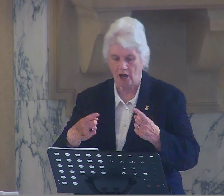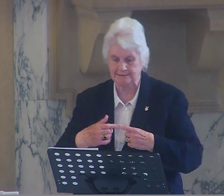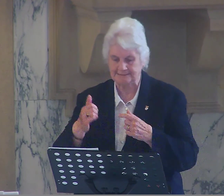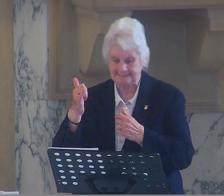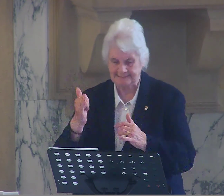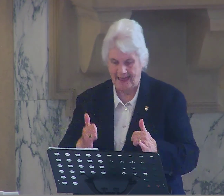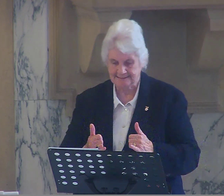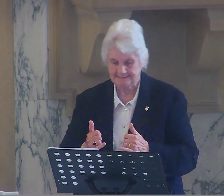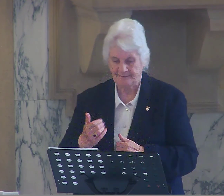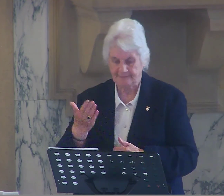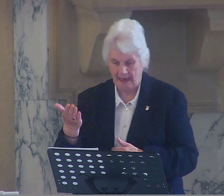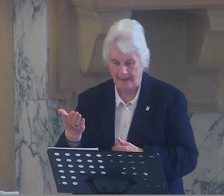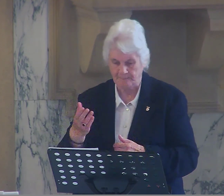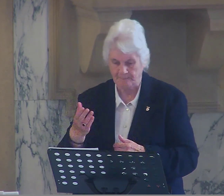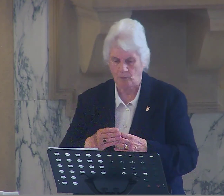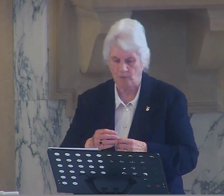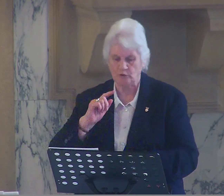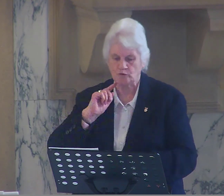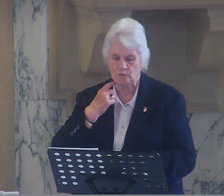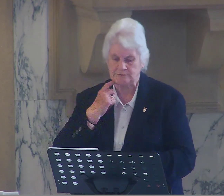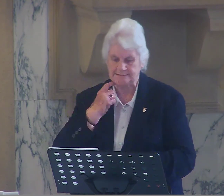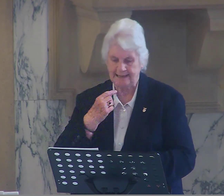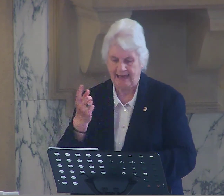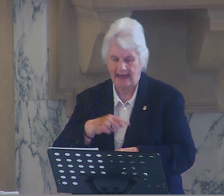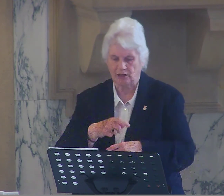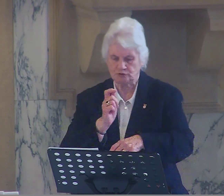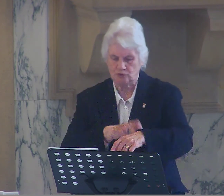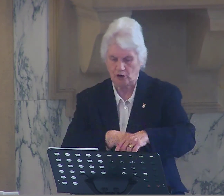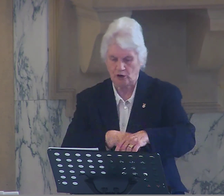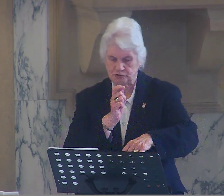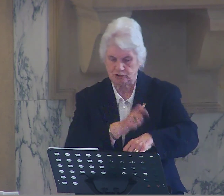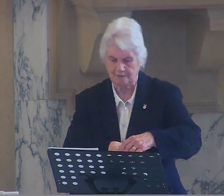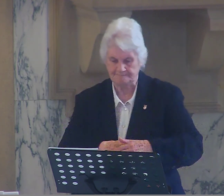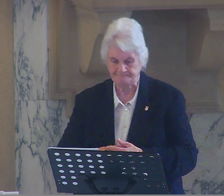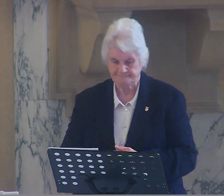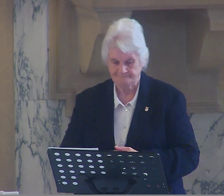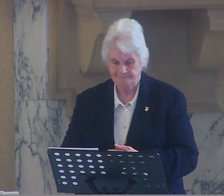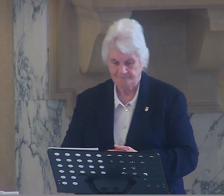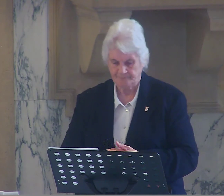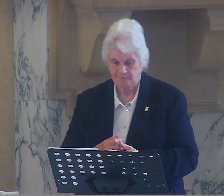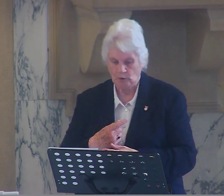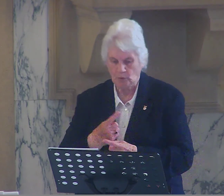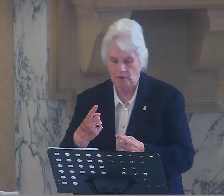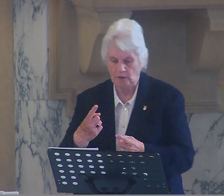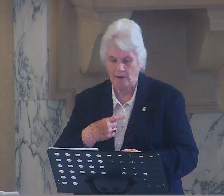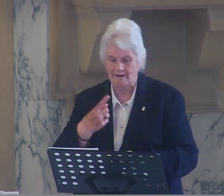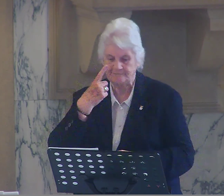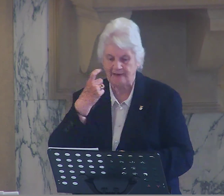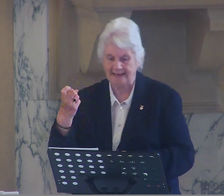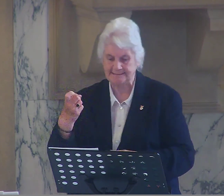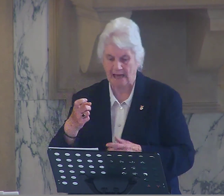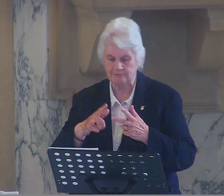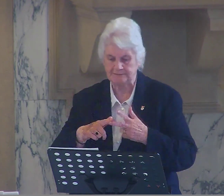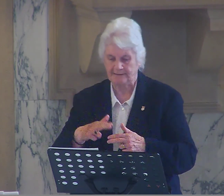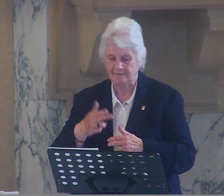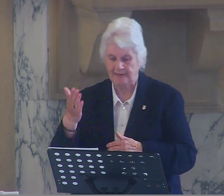enemies. So let us test them with cruelty and torture.